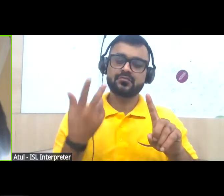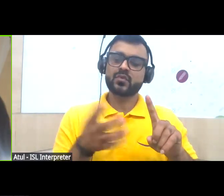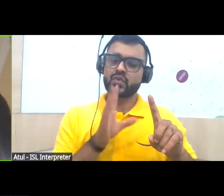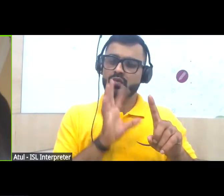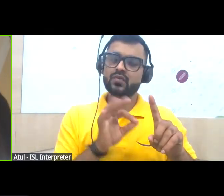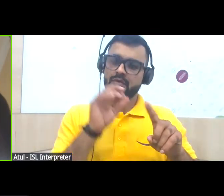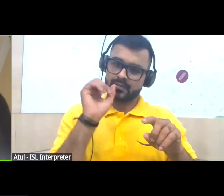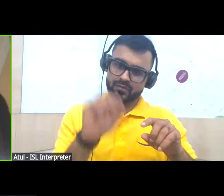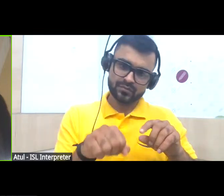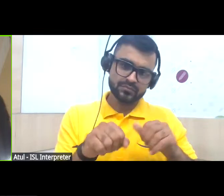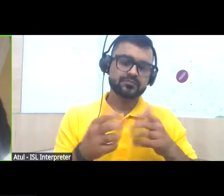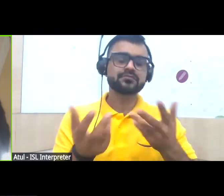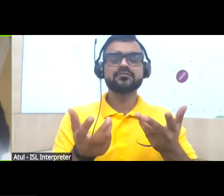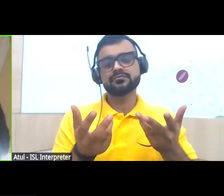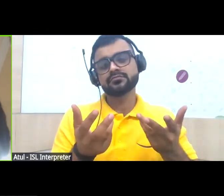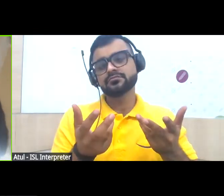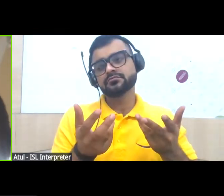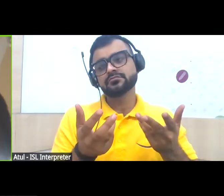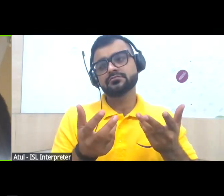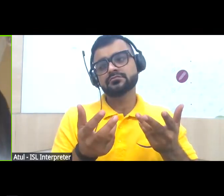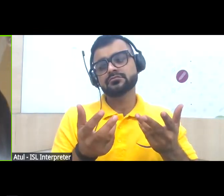definitely